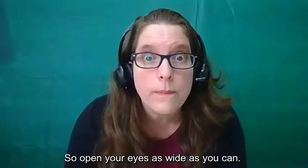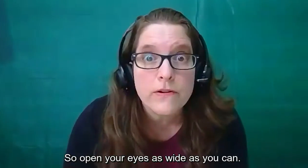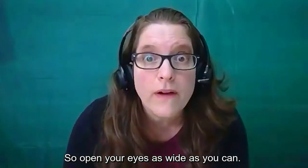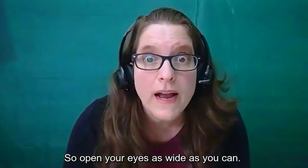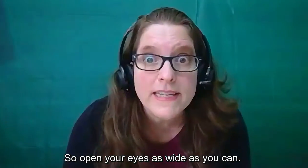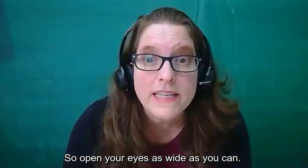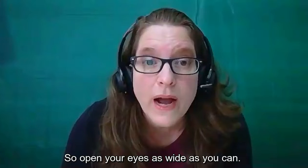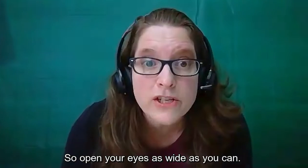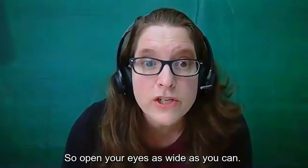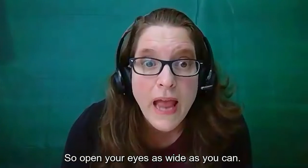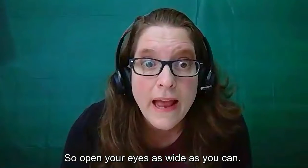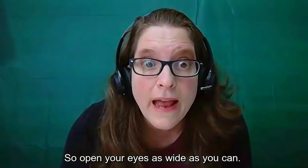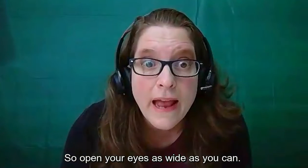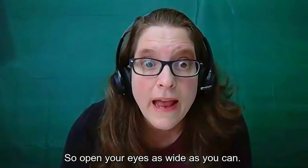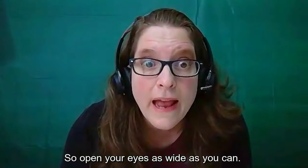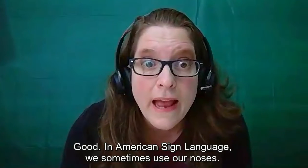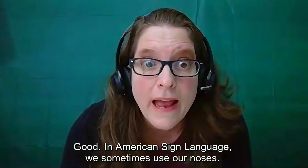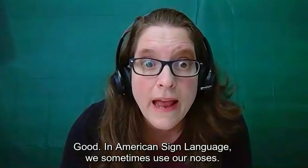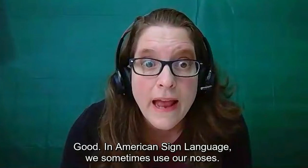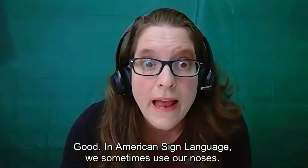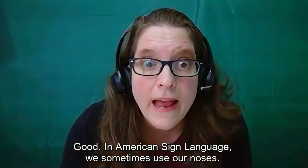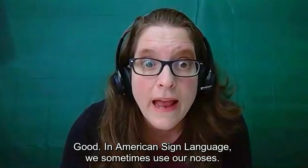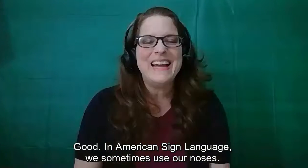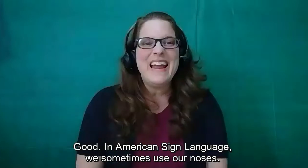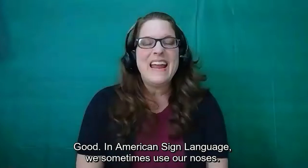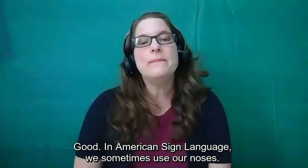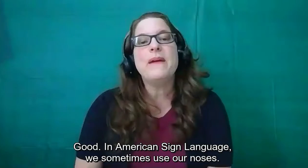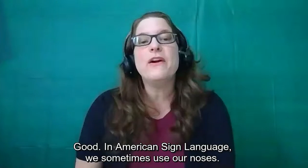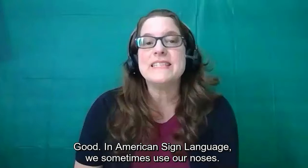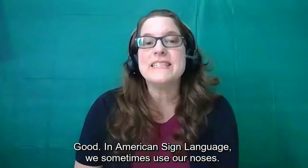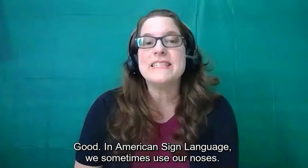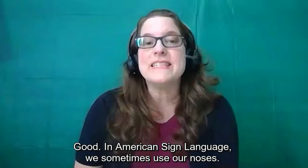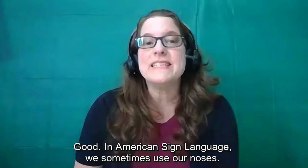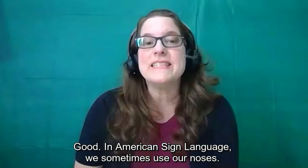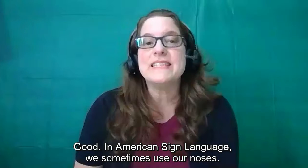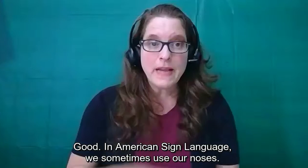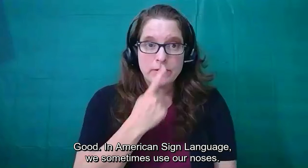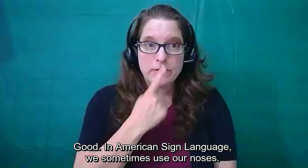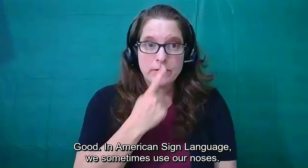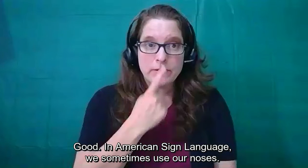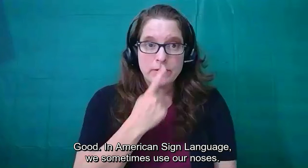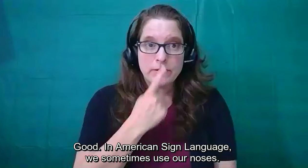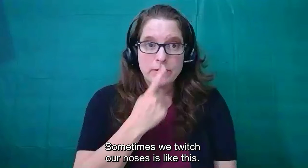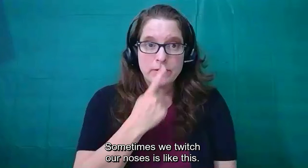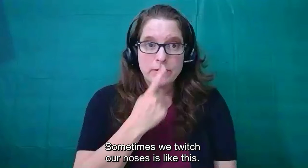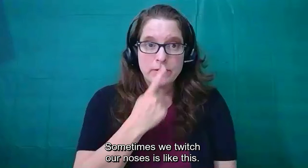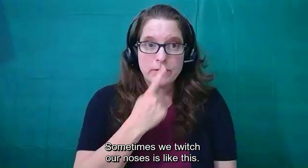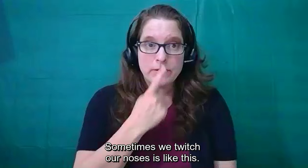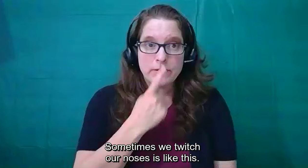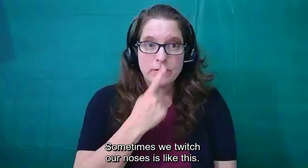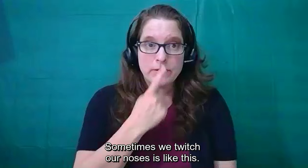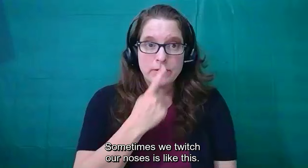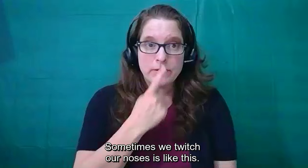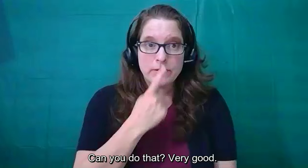eyes as wide as you can. Good. In American Sign Language, we sometimes use our noses. Sometimes we twitch our noses like this. Can you do